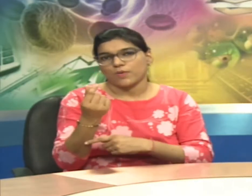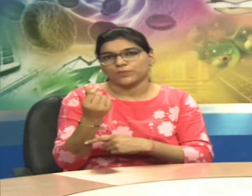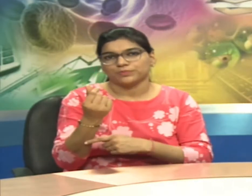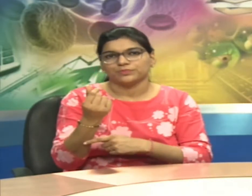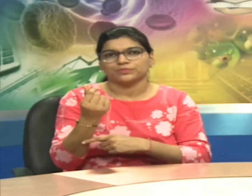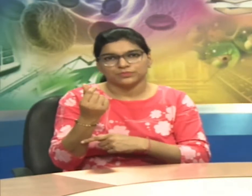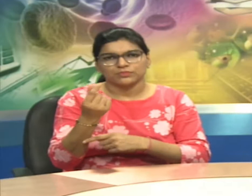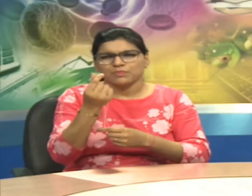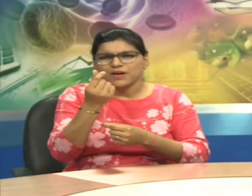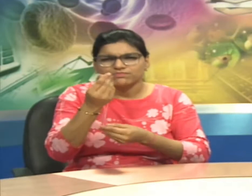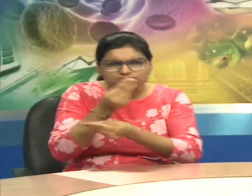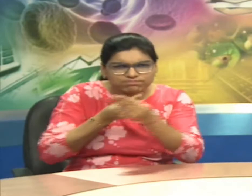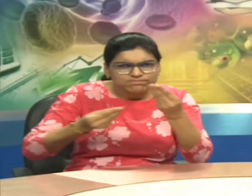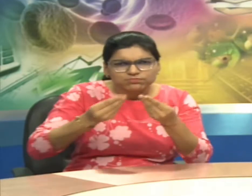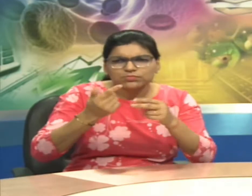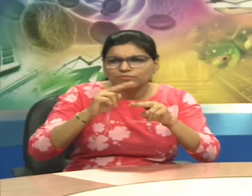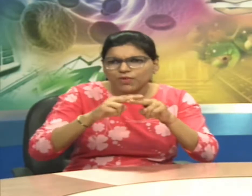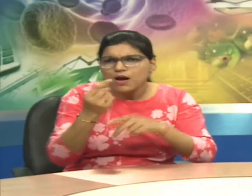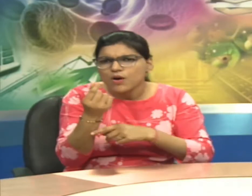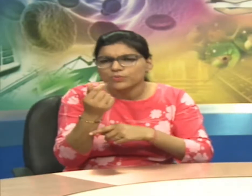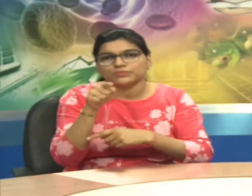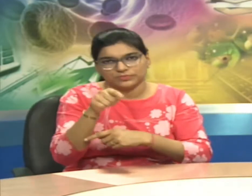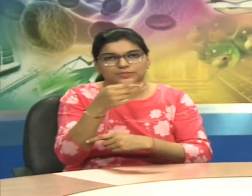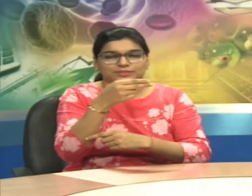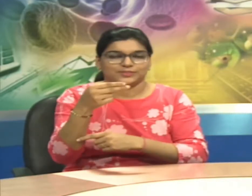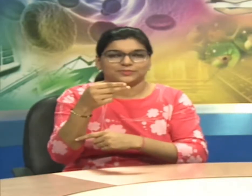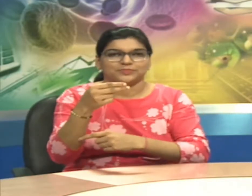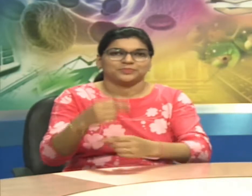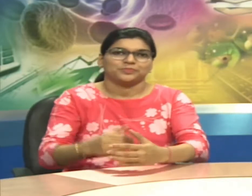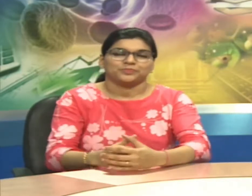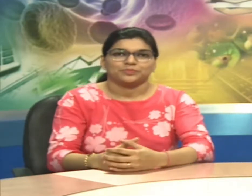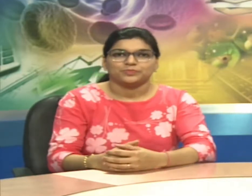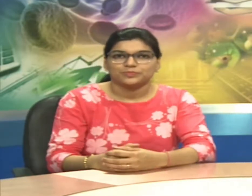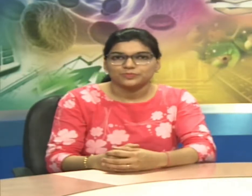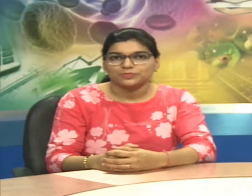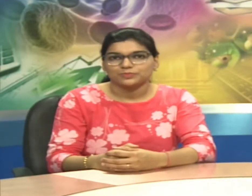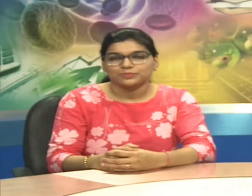Next word is financial, which means related to money.